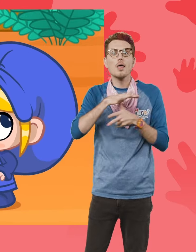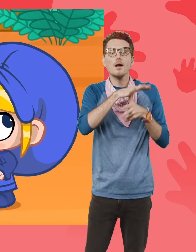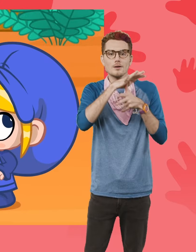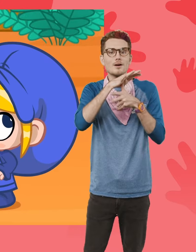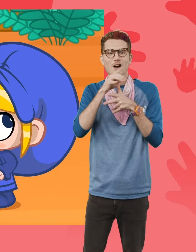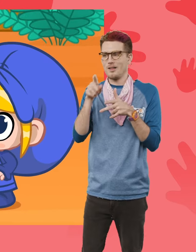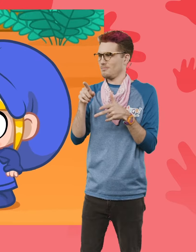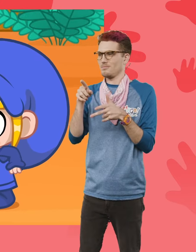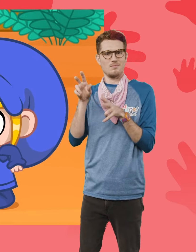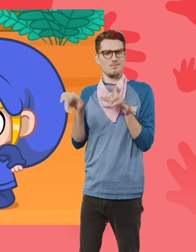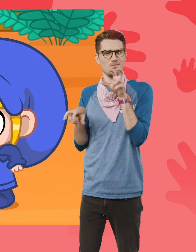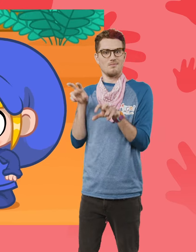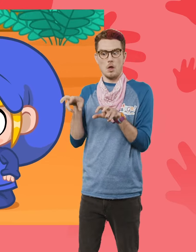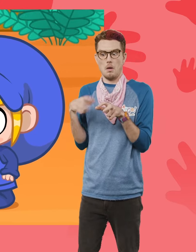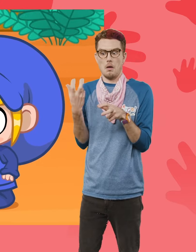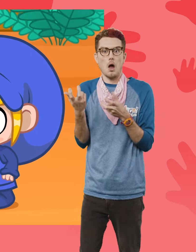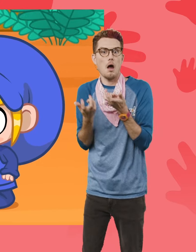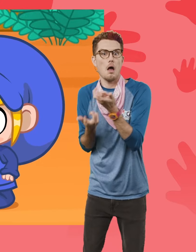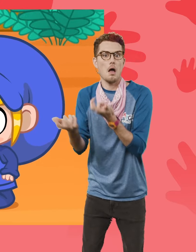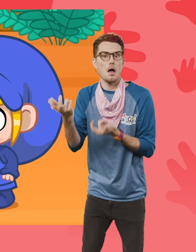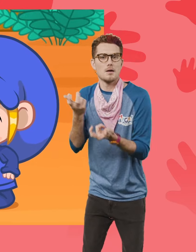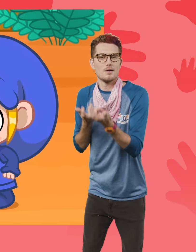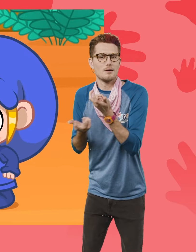the T-Rex on roller skates.